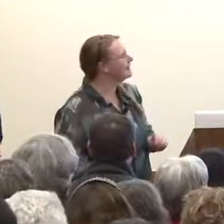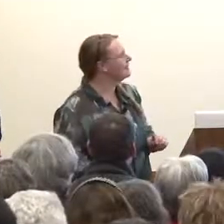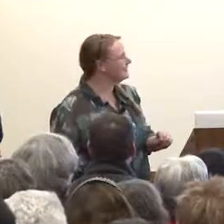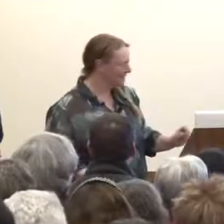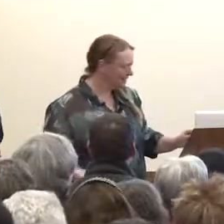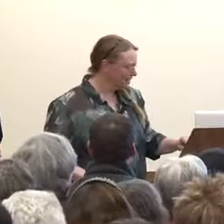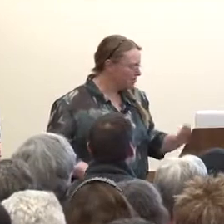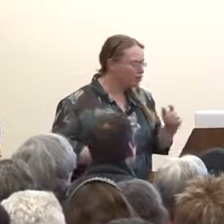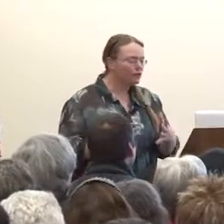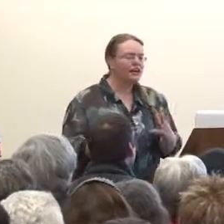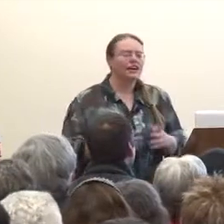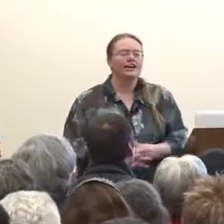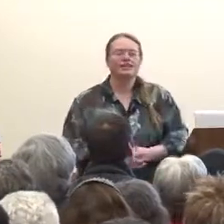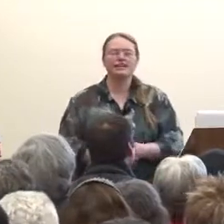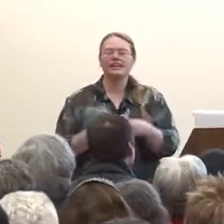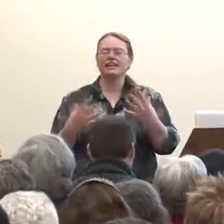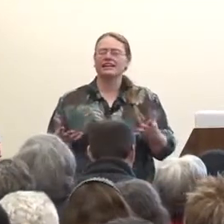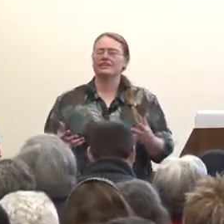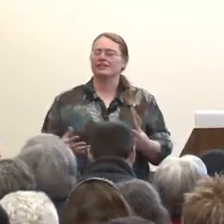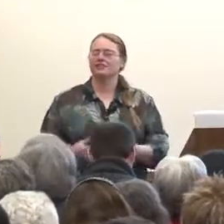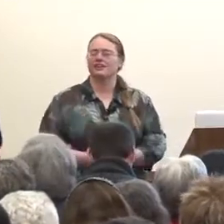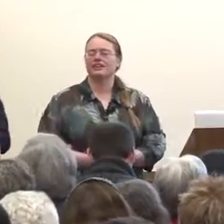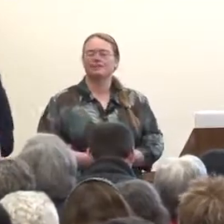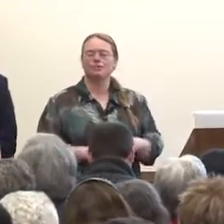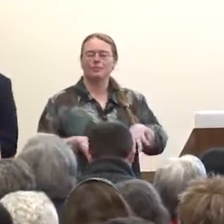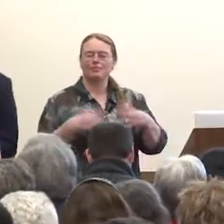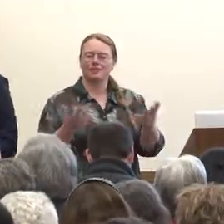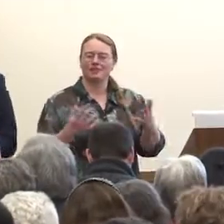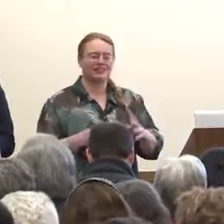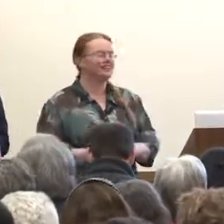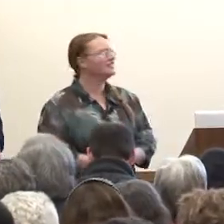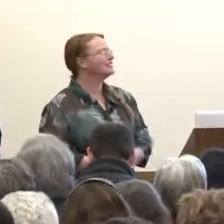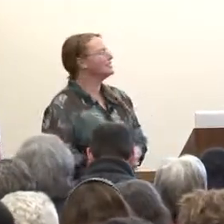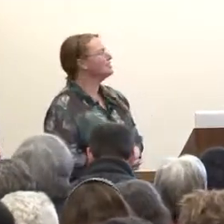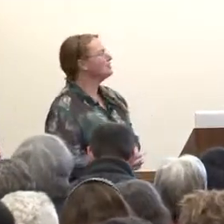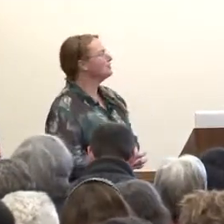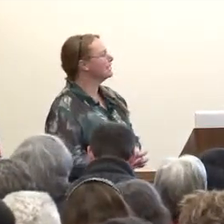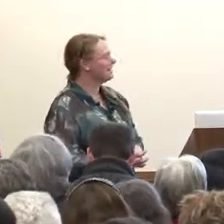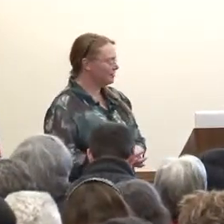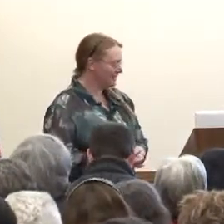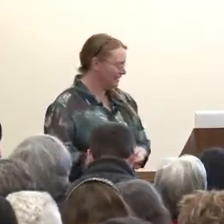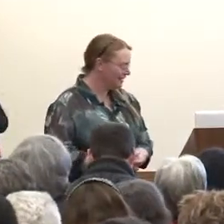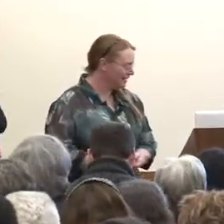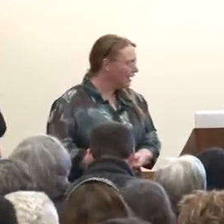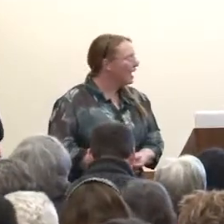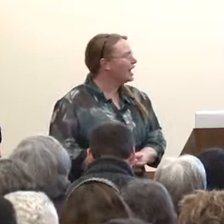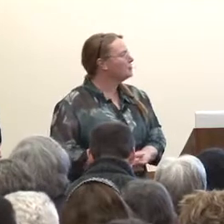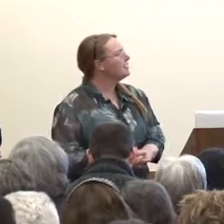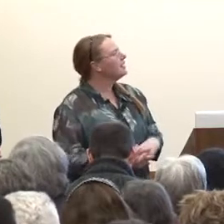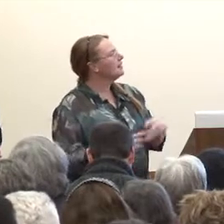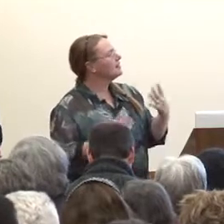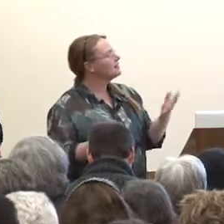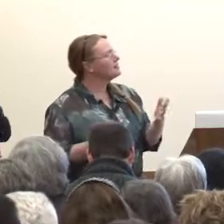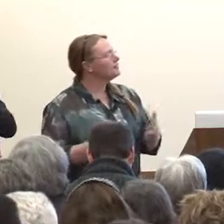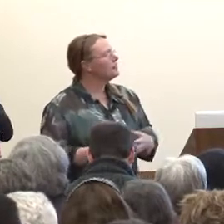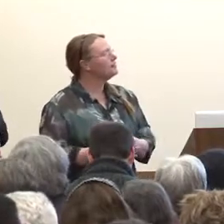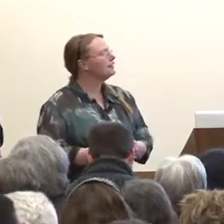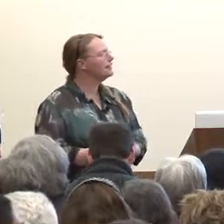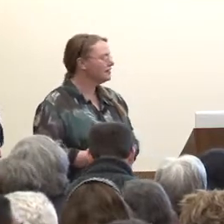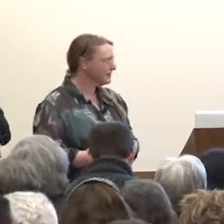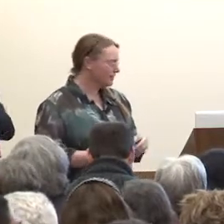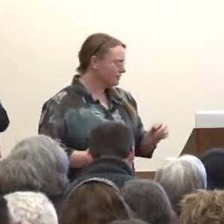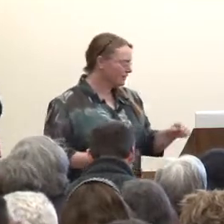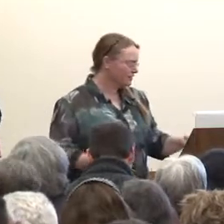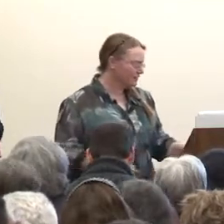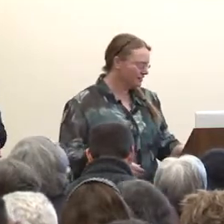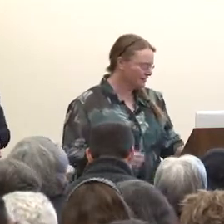and see. So looking at English first, we'll pop the hood of English and see what we can find. There are some